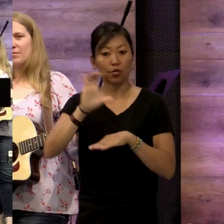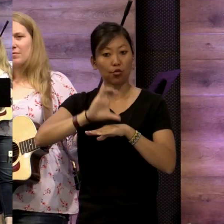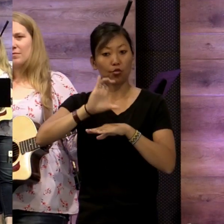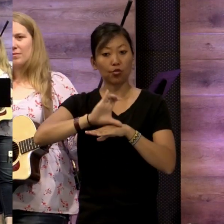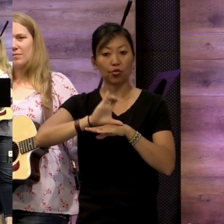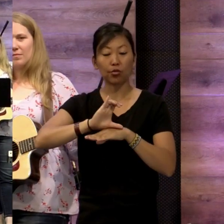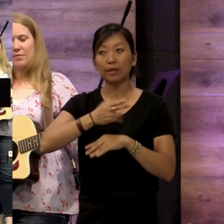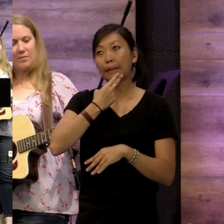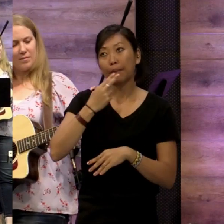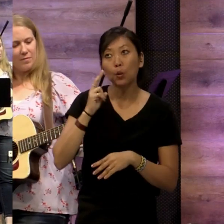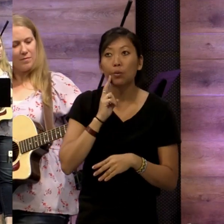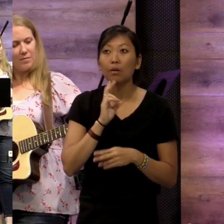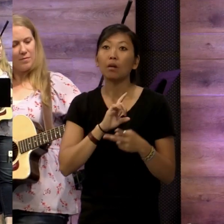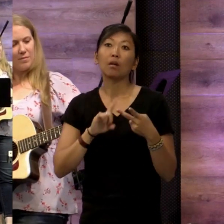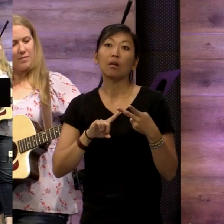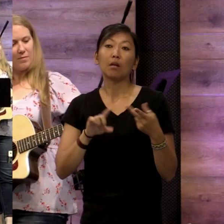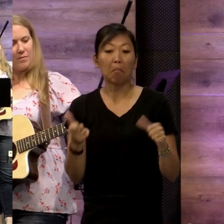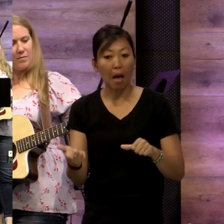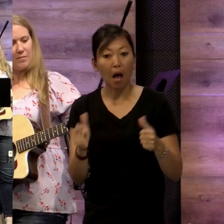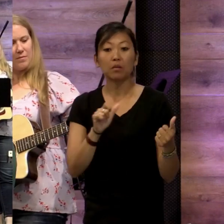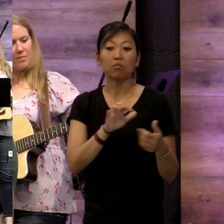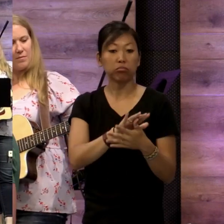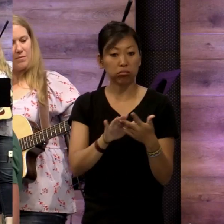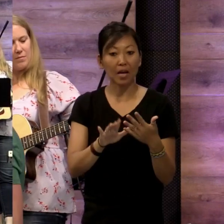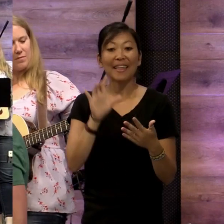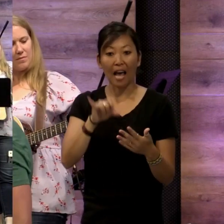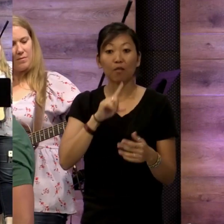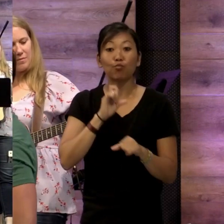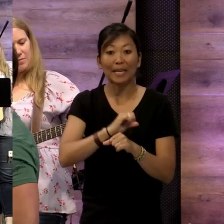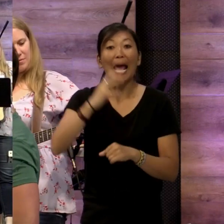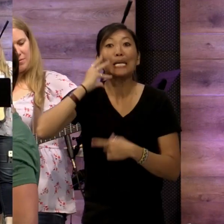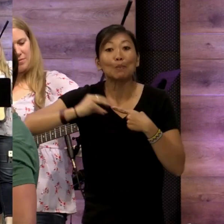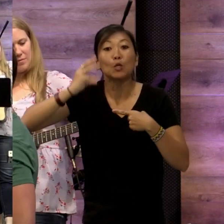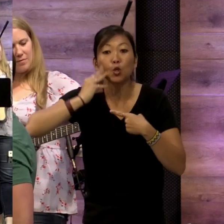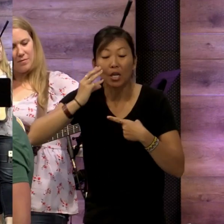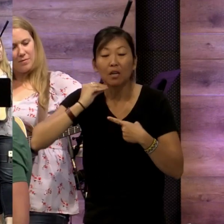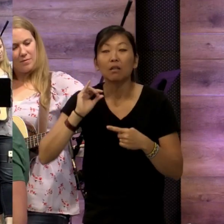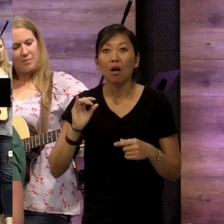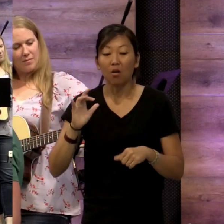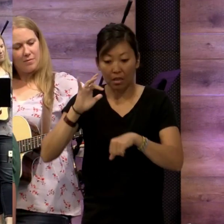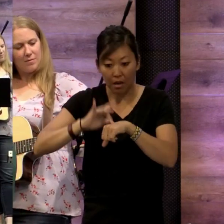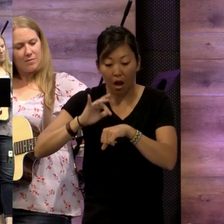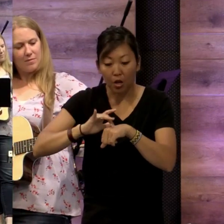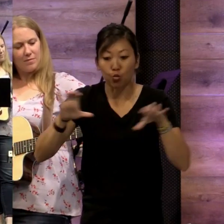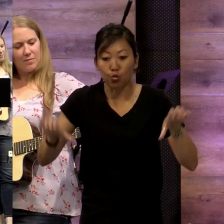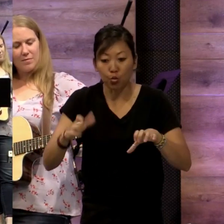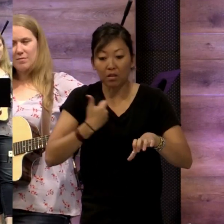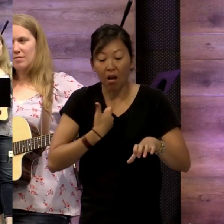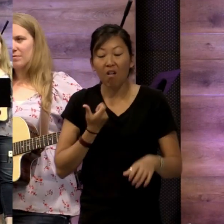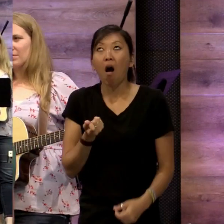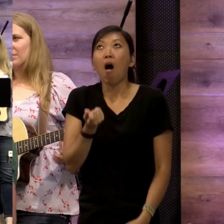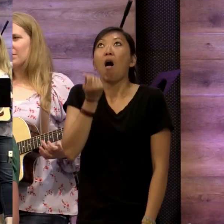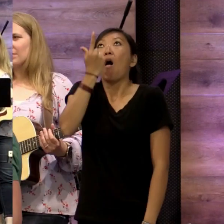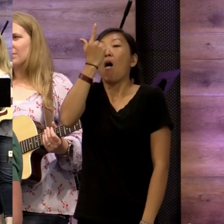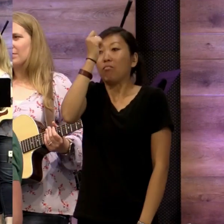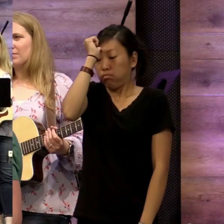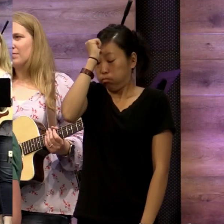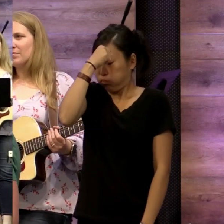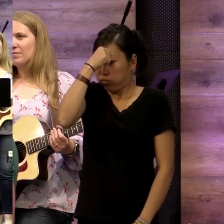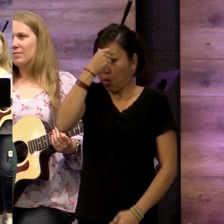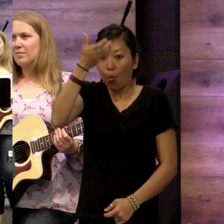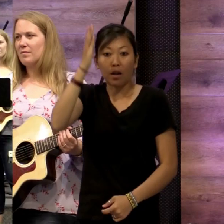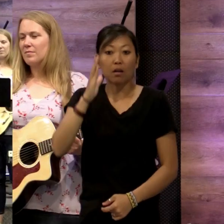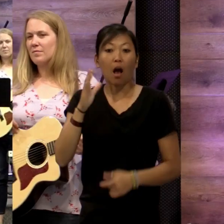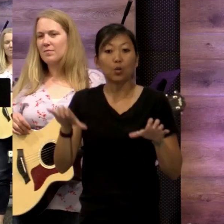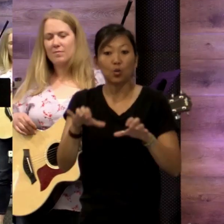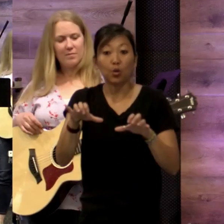of the church, communion and baptism, is they give us a tangible, physical experience to help us understand what God is